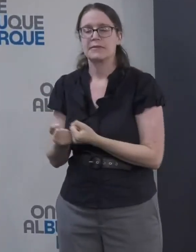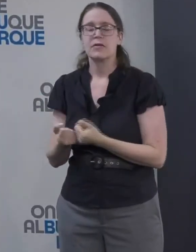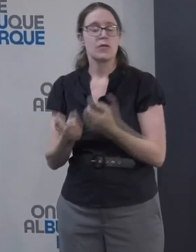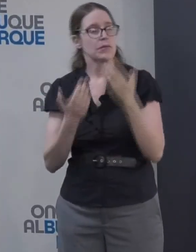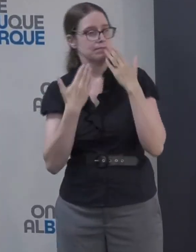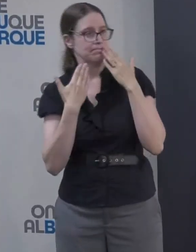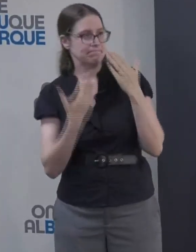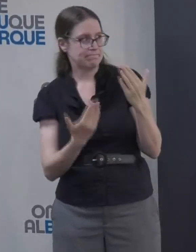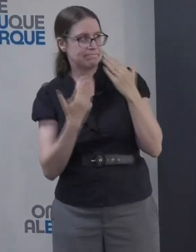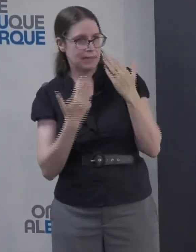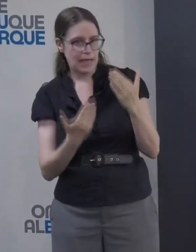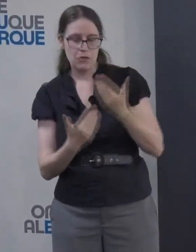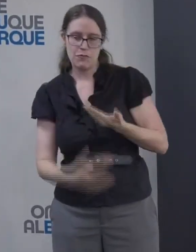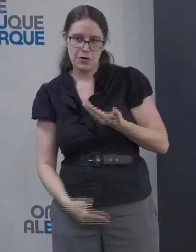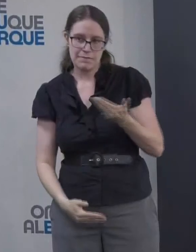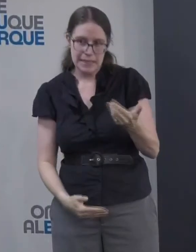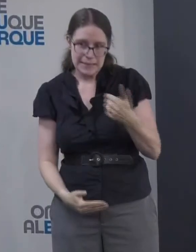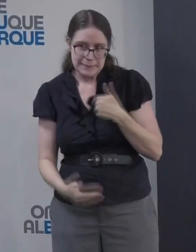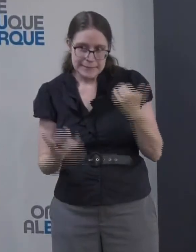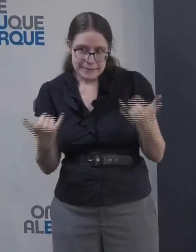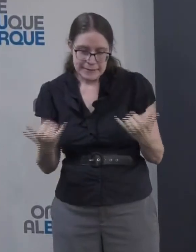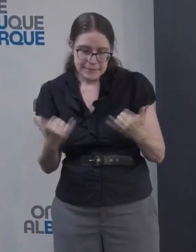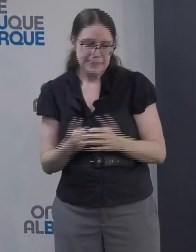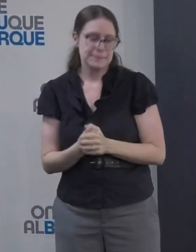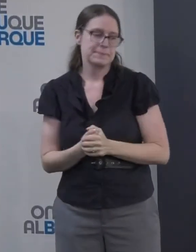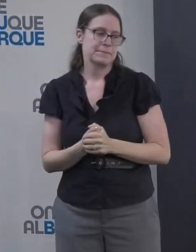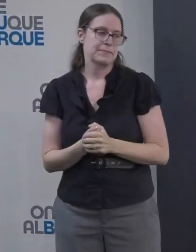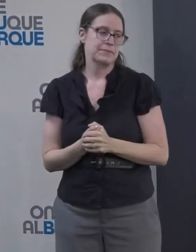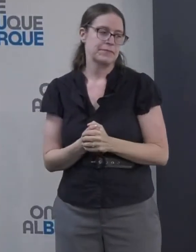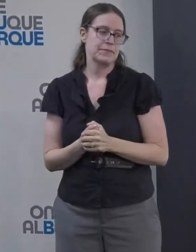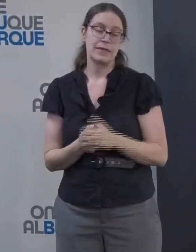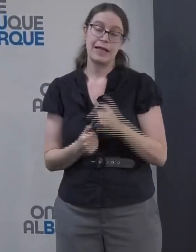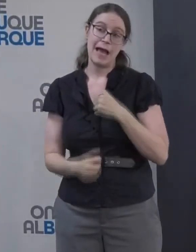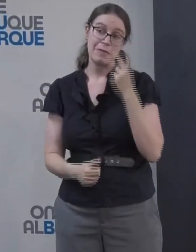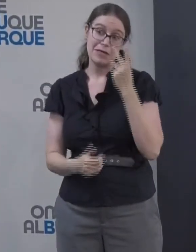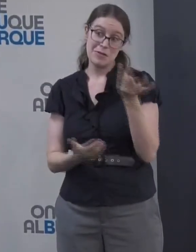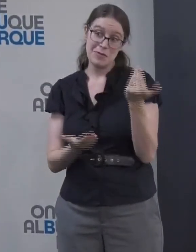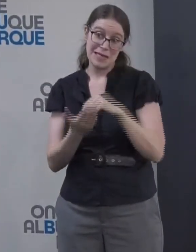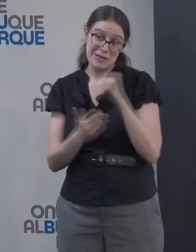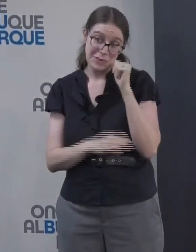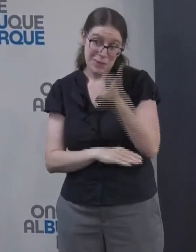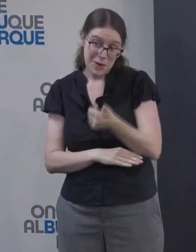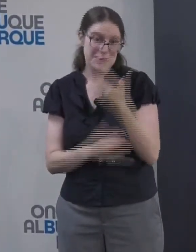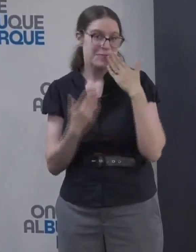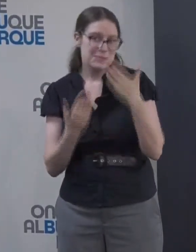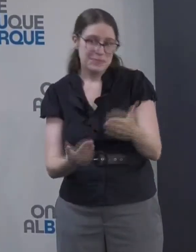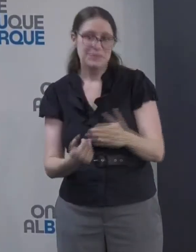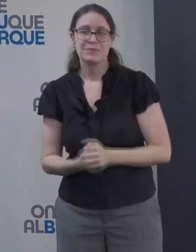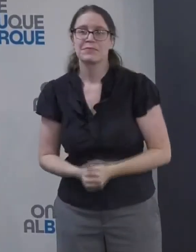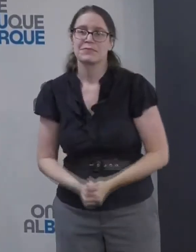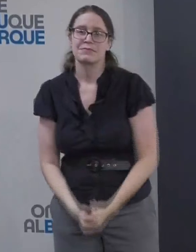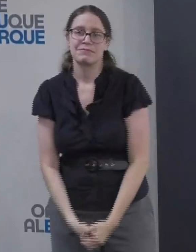thank the mayor for inviting me here today, and I will see you again tomorrow. Thank you.